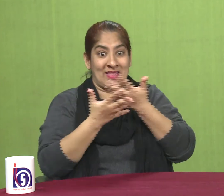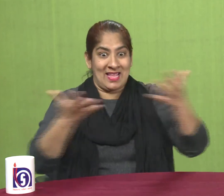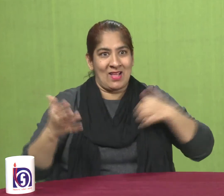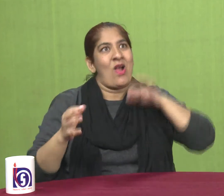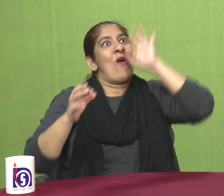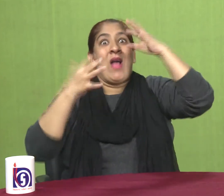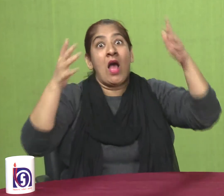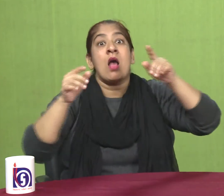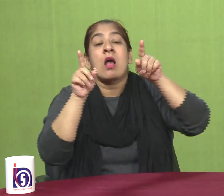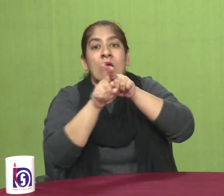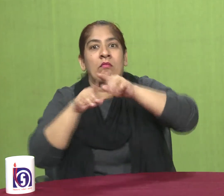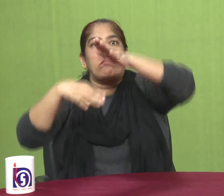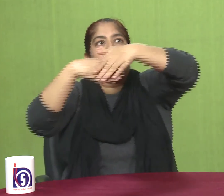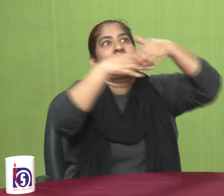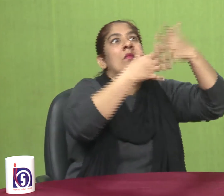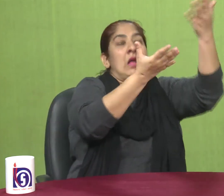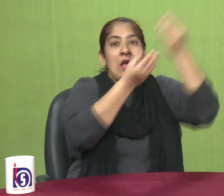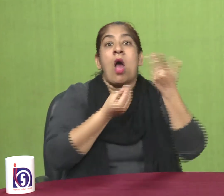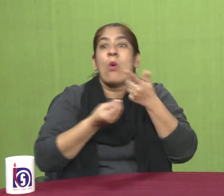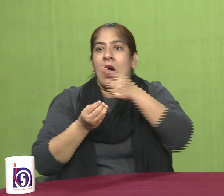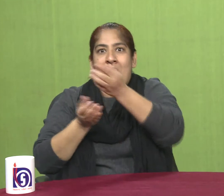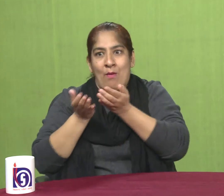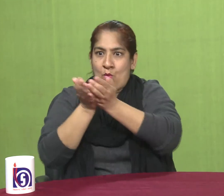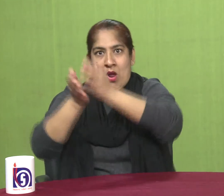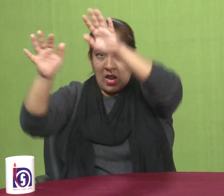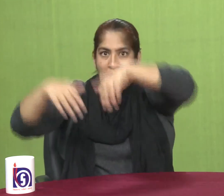A point is endorsement for delivery.